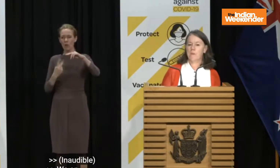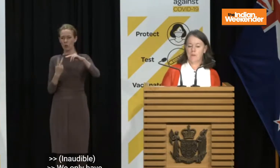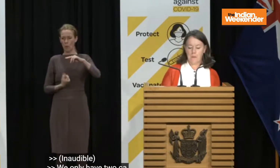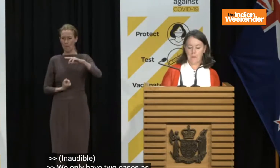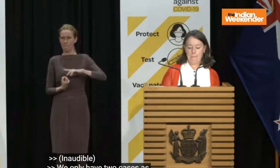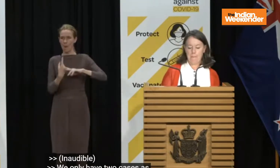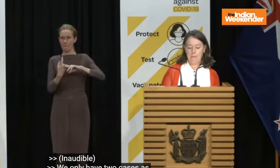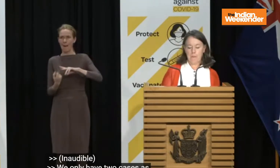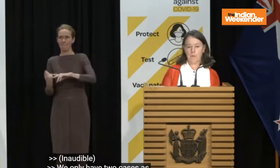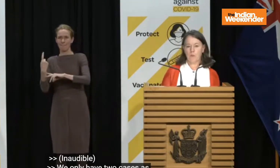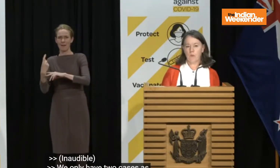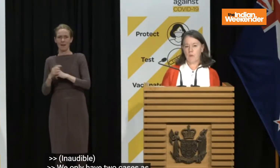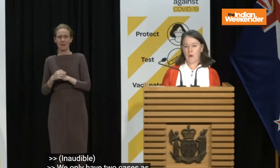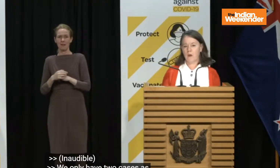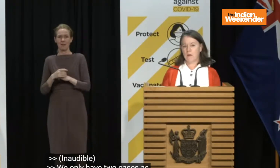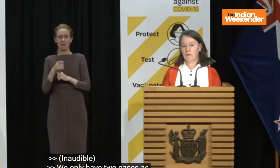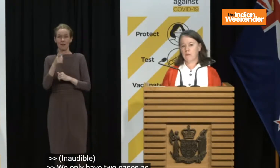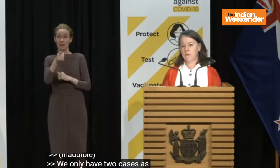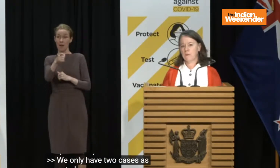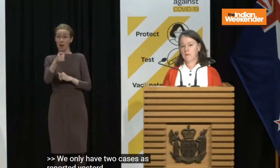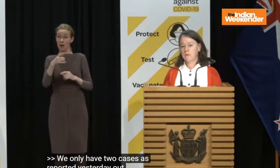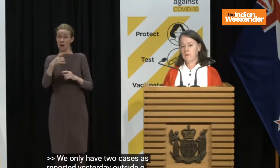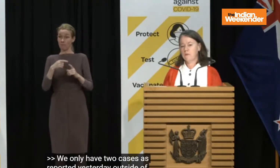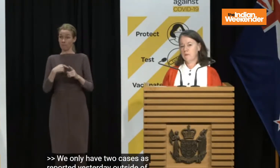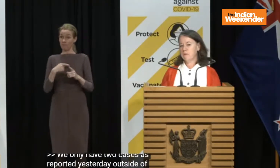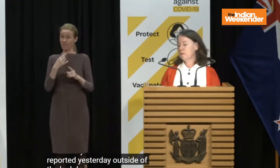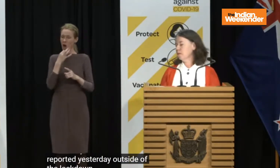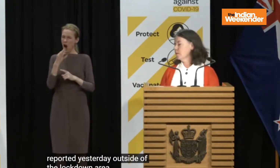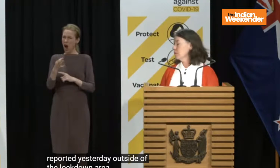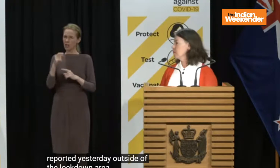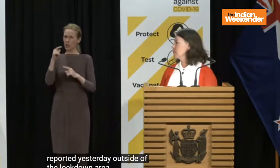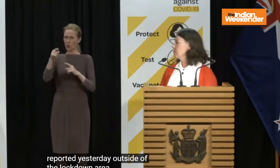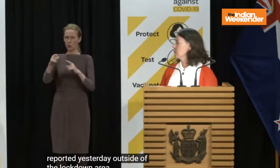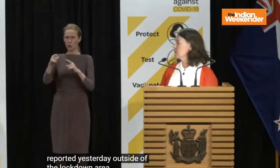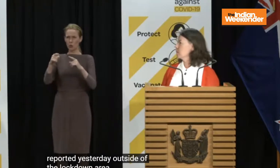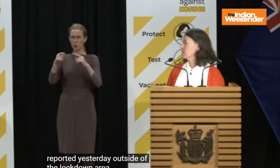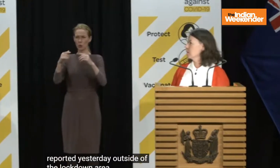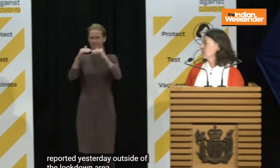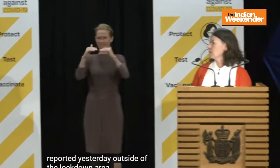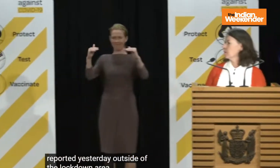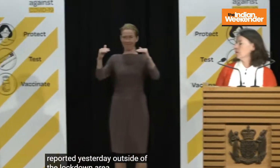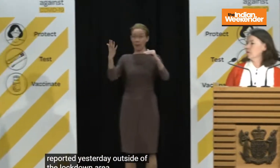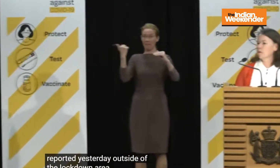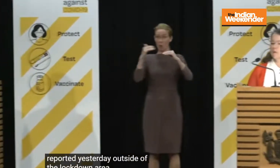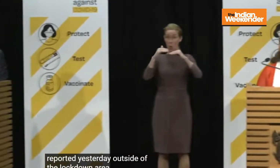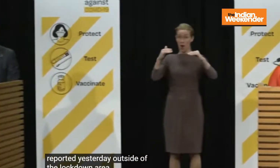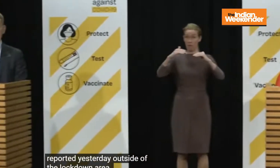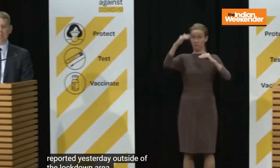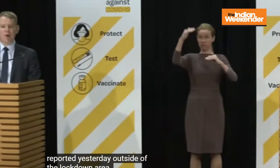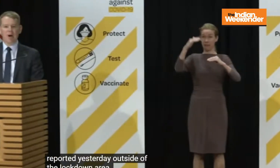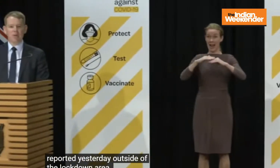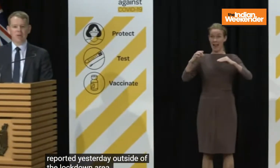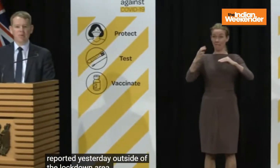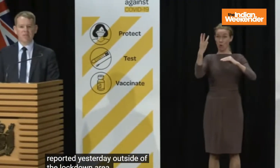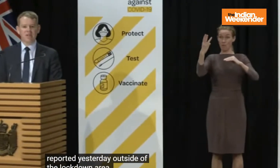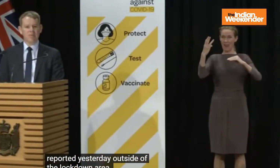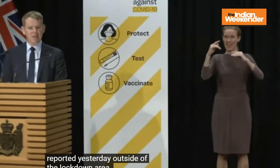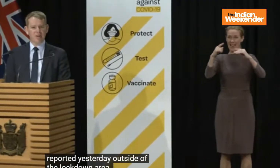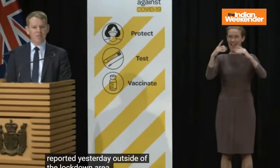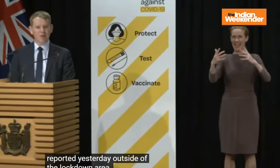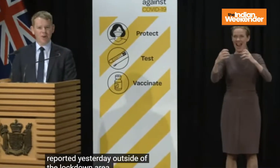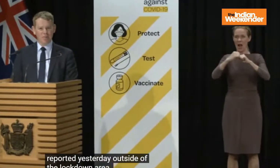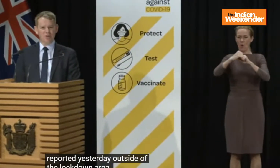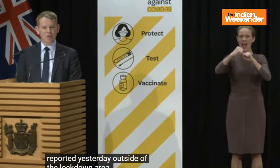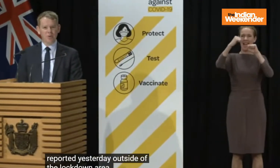Te Kuetu then? Because that's well away from Kāwhia. Yeah, so we did that based on public health advice. So they've spent some time working with the team